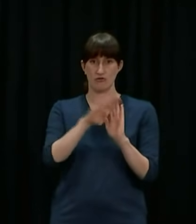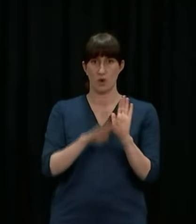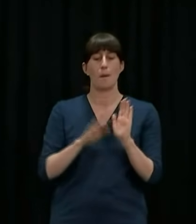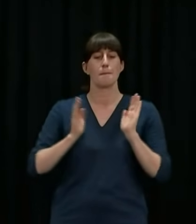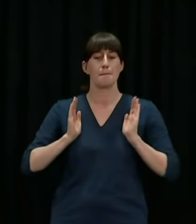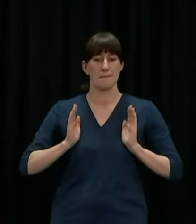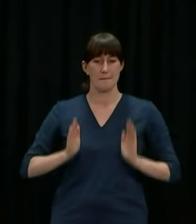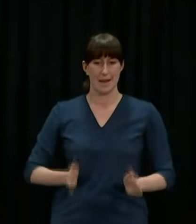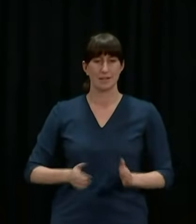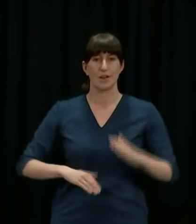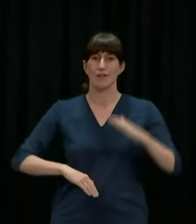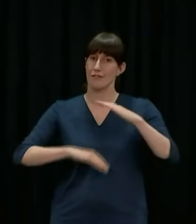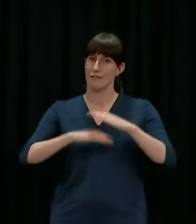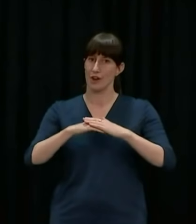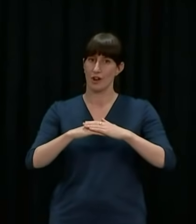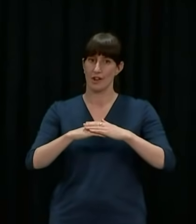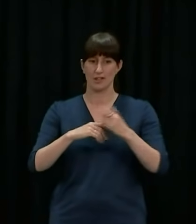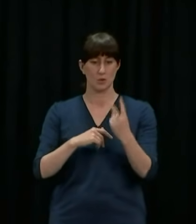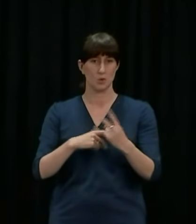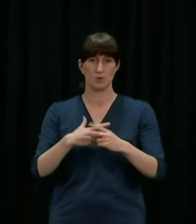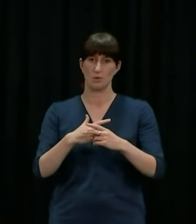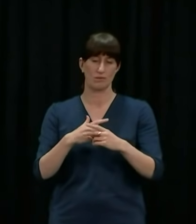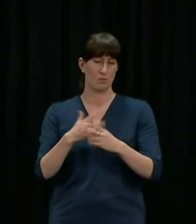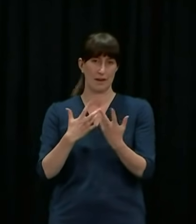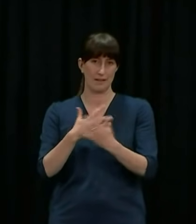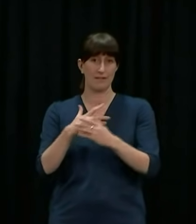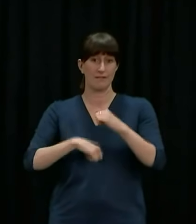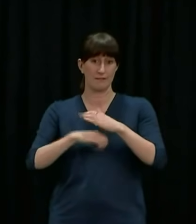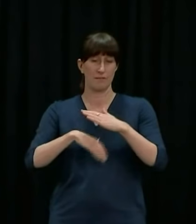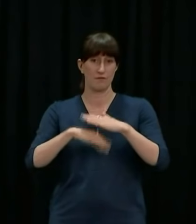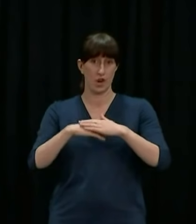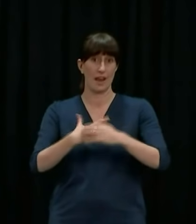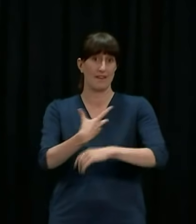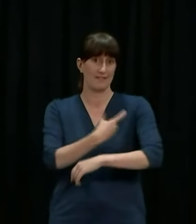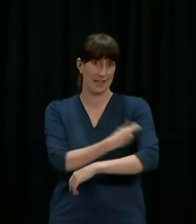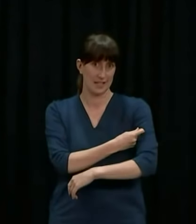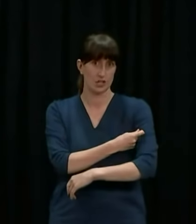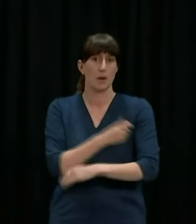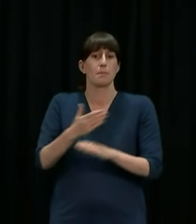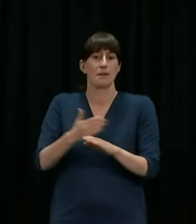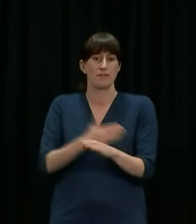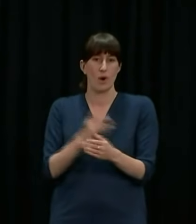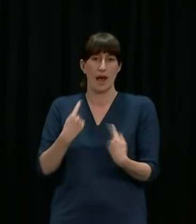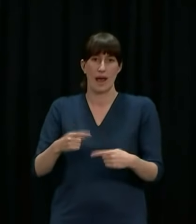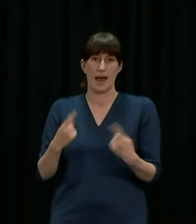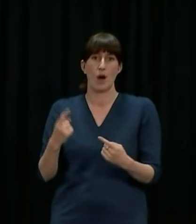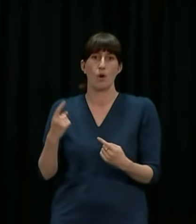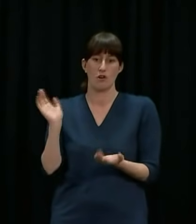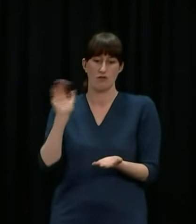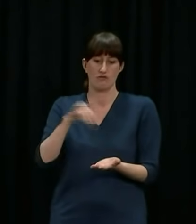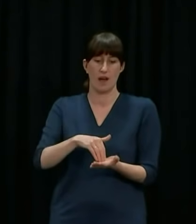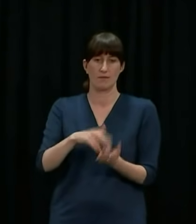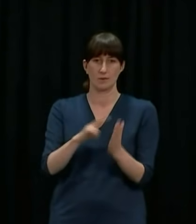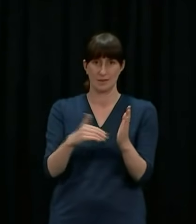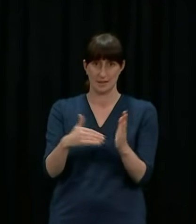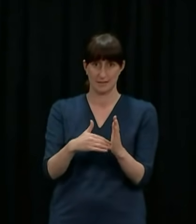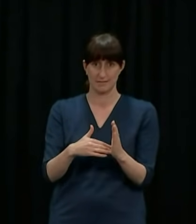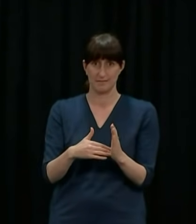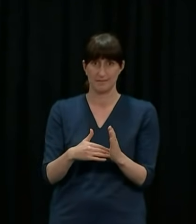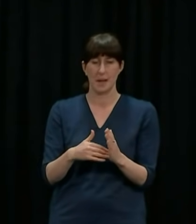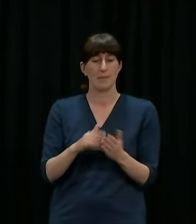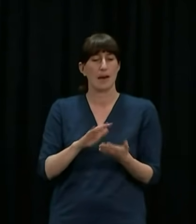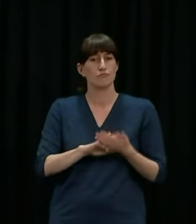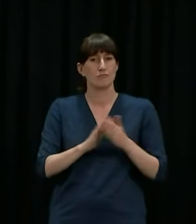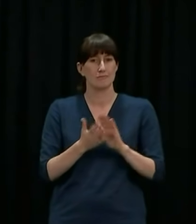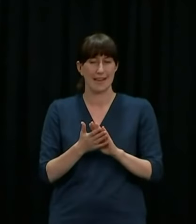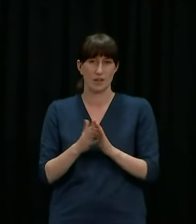fully vaccinated before they can come in after the 1st of November. That will largely be a manual system. It'll be a manual system at 2 levels. One